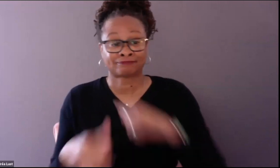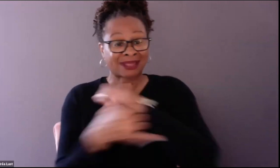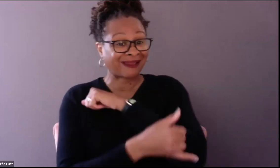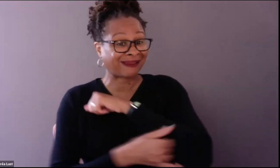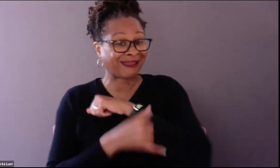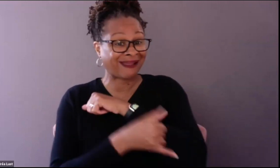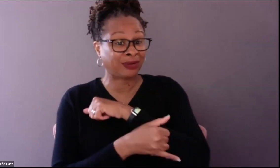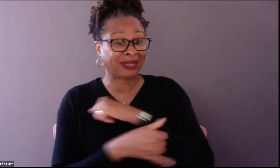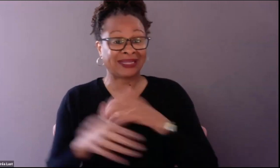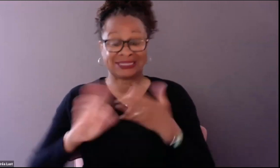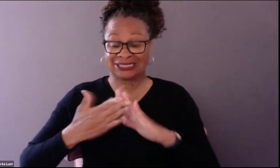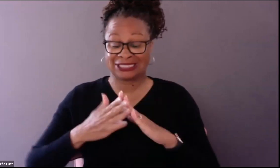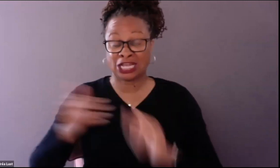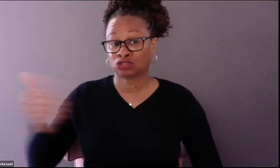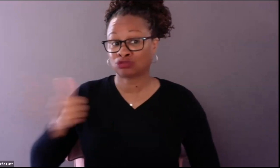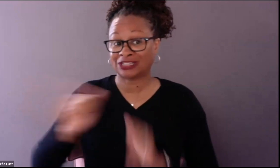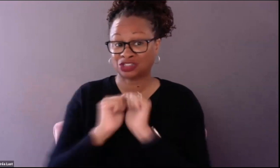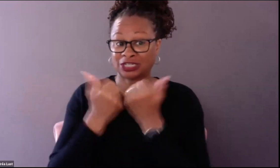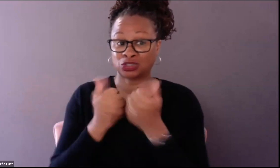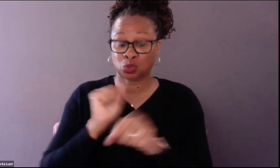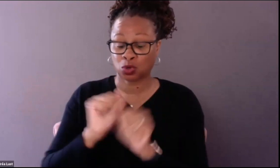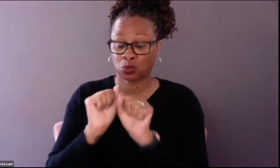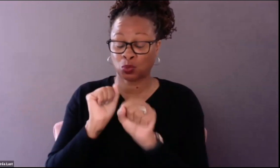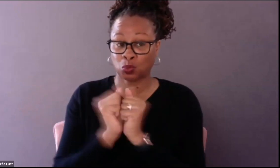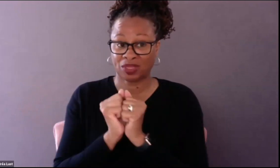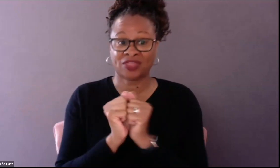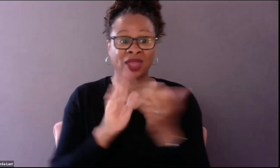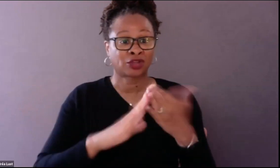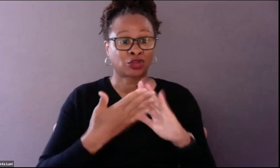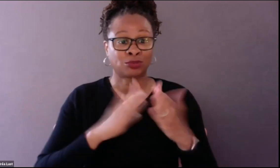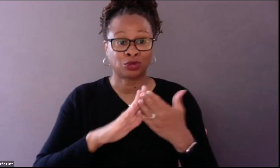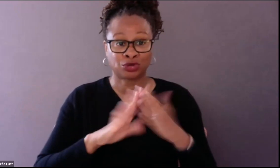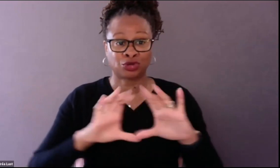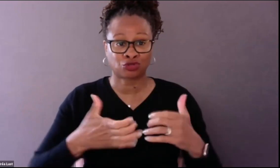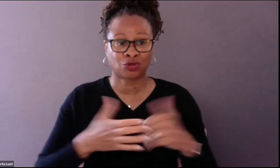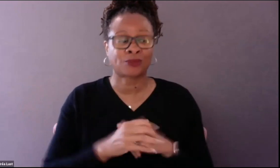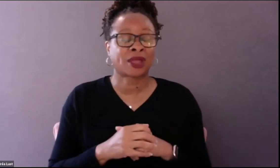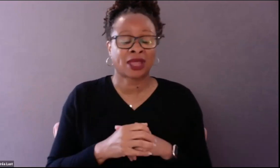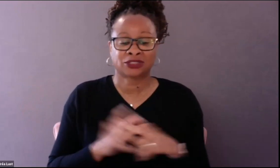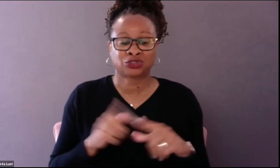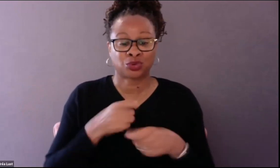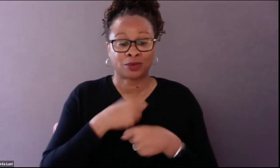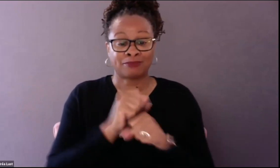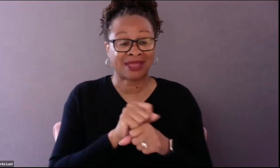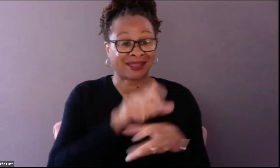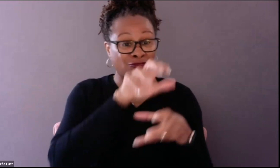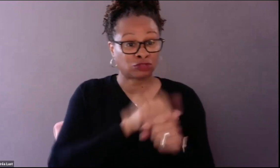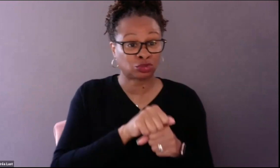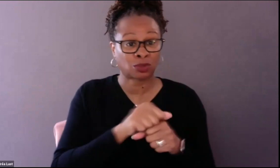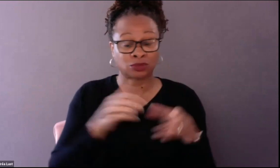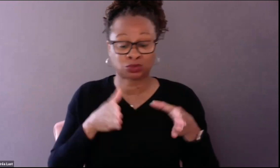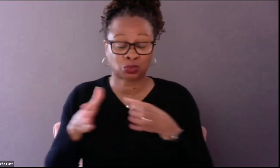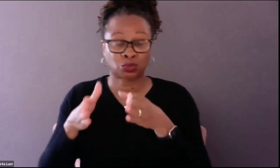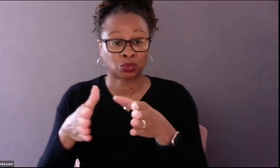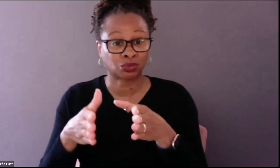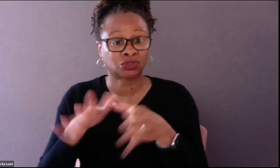transit agency work with community groups to make rituals, routes, routines, or routes more easily realizable